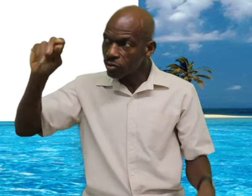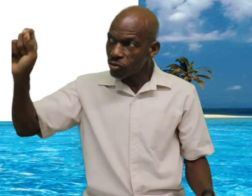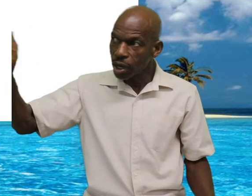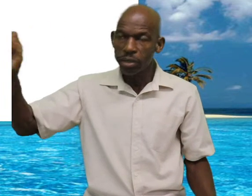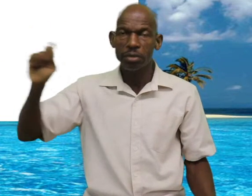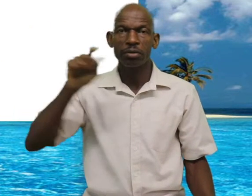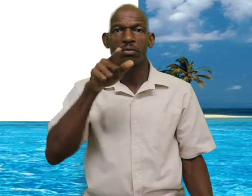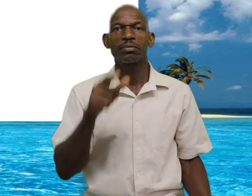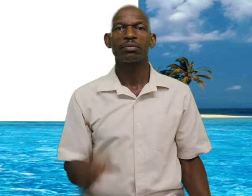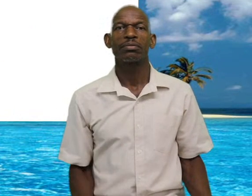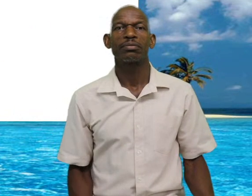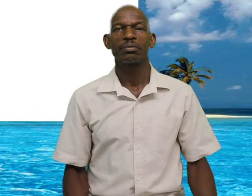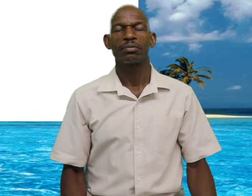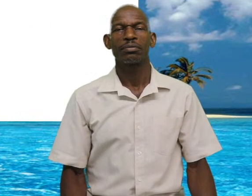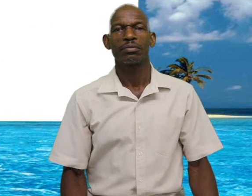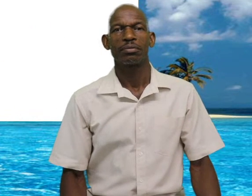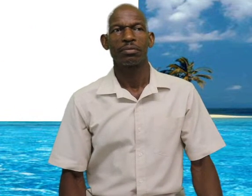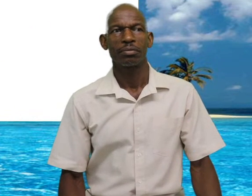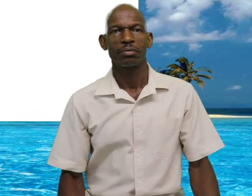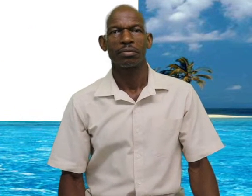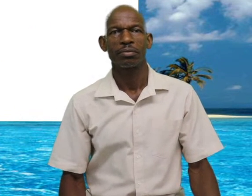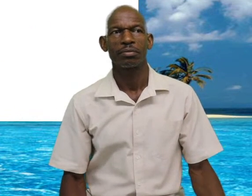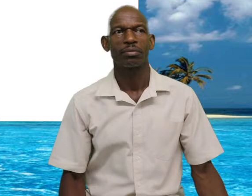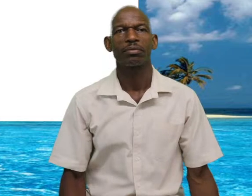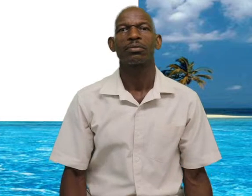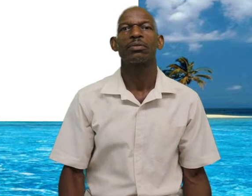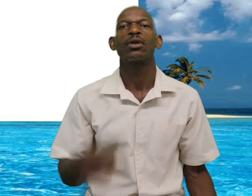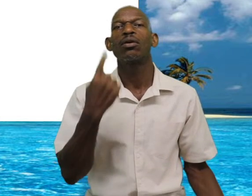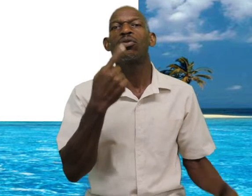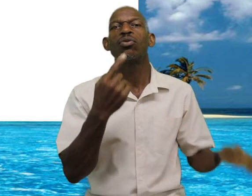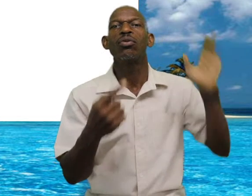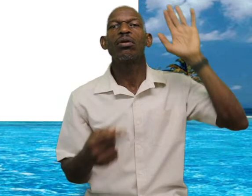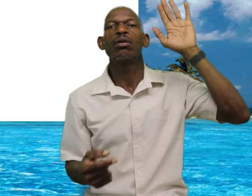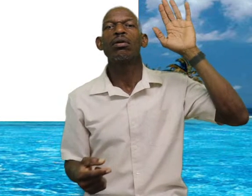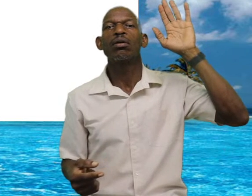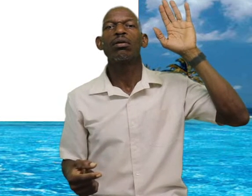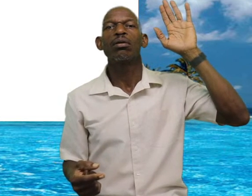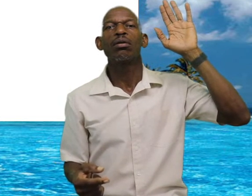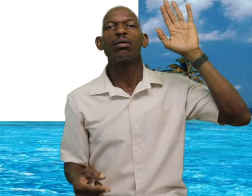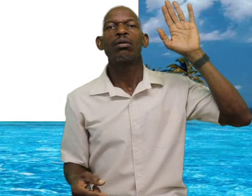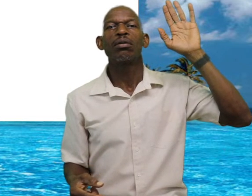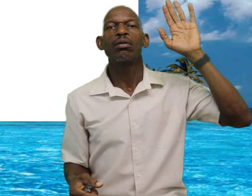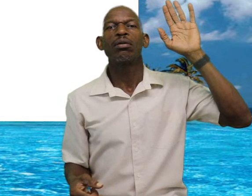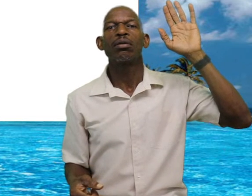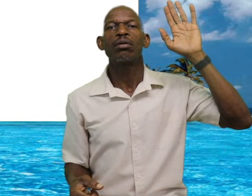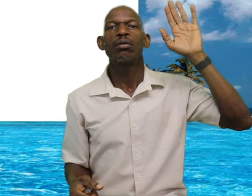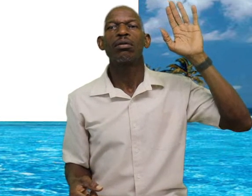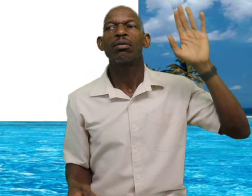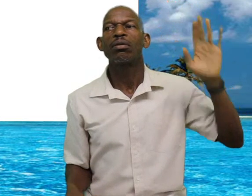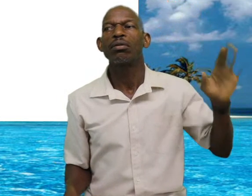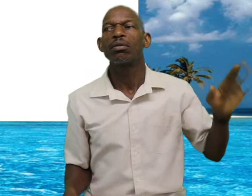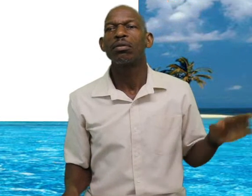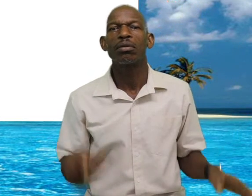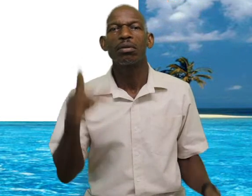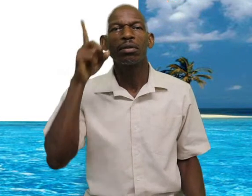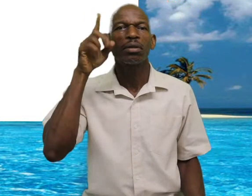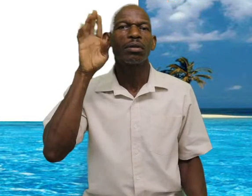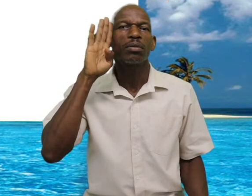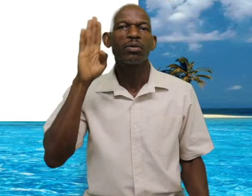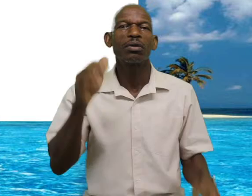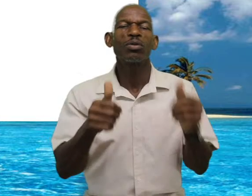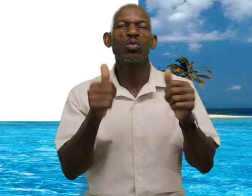you the choices and then we'll select it. So from last week, yes, Donna, could